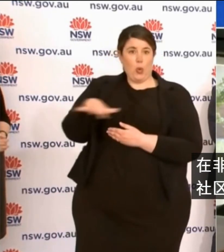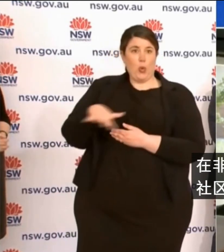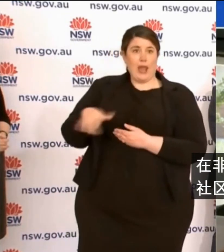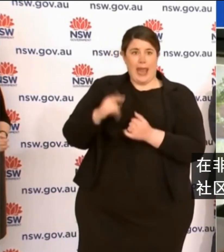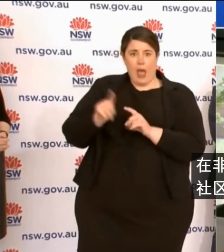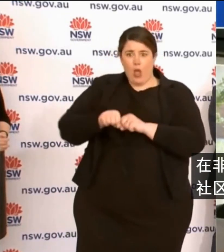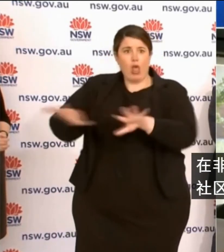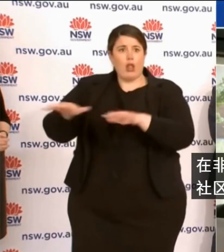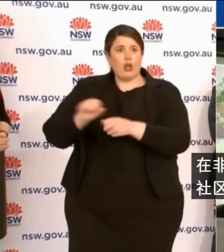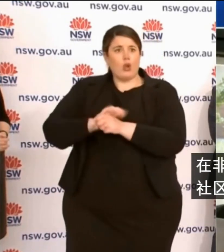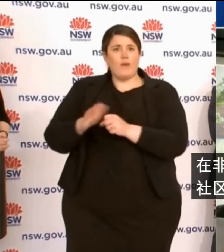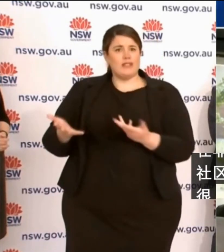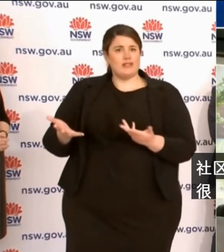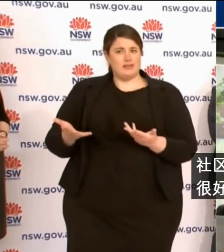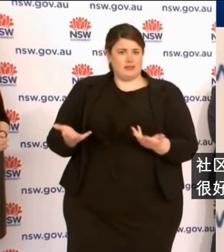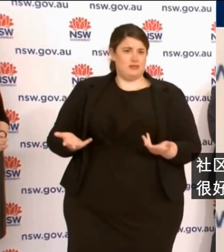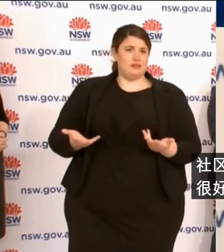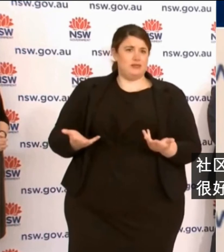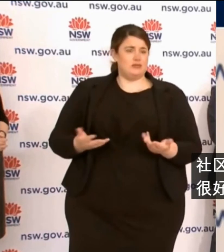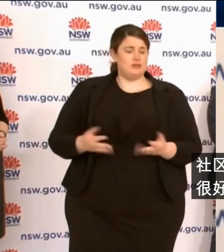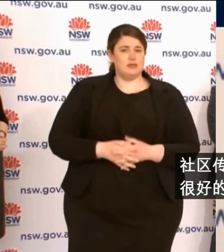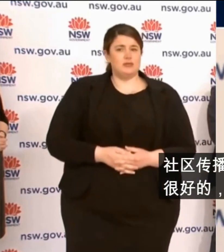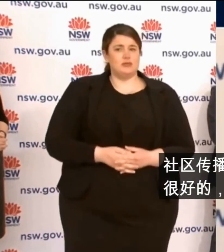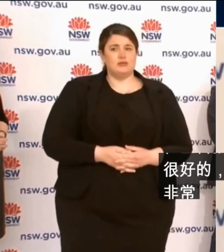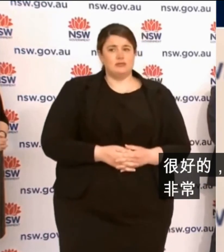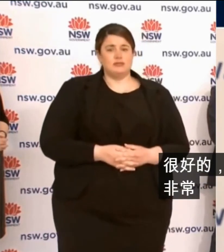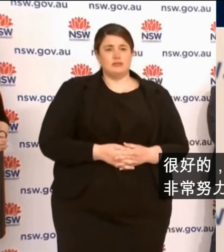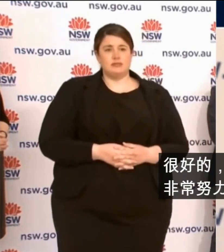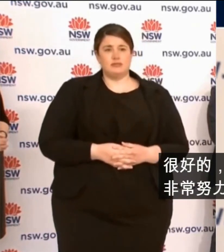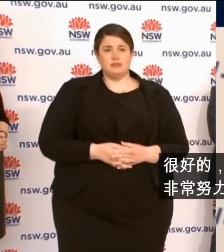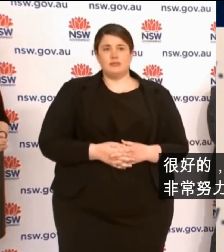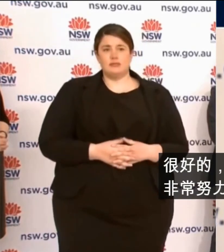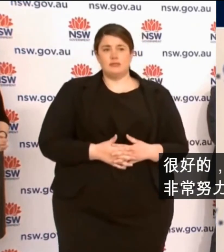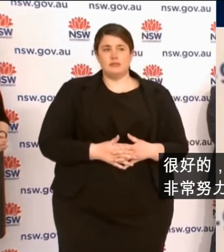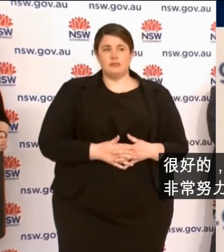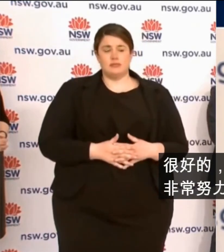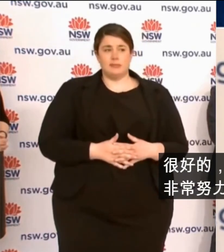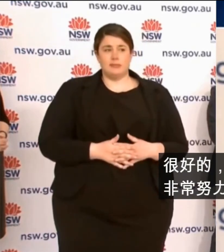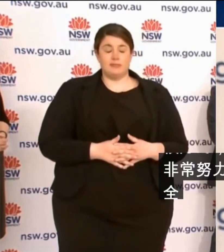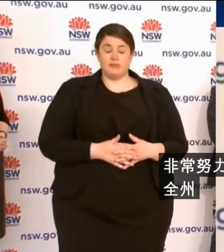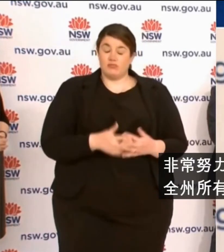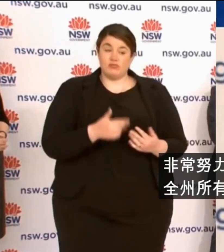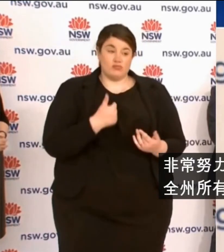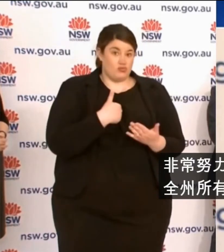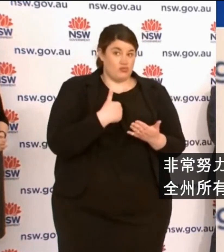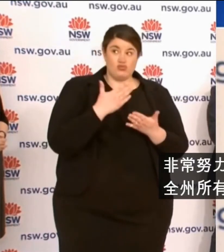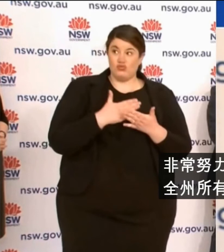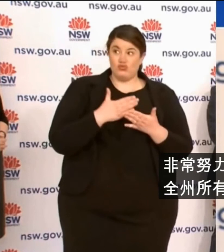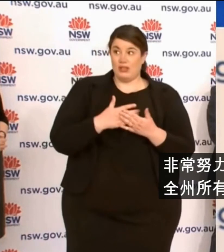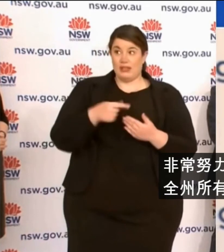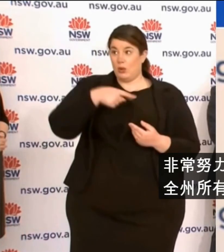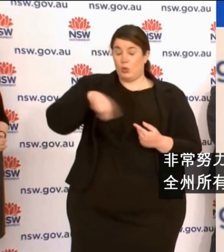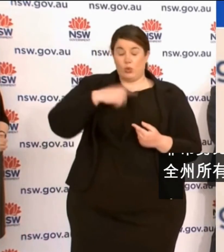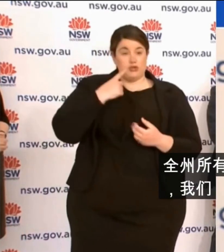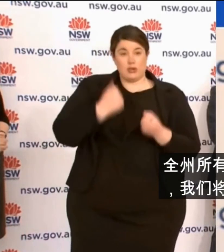Is that fair? Well, the New South Wales government has worked really hard to support all of our vulnerable communities across the